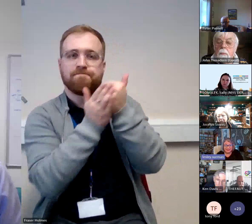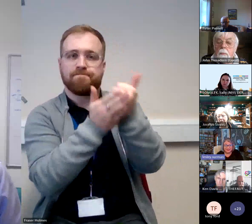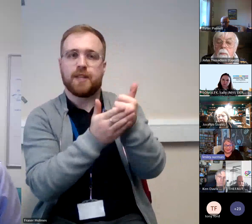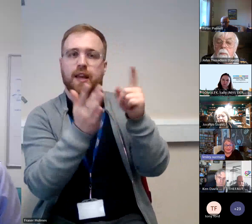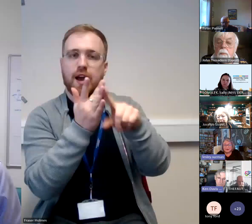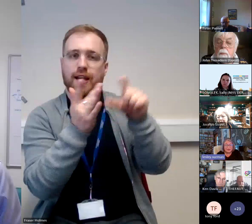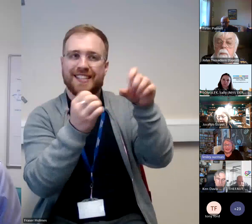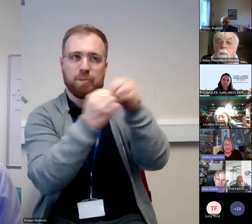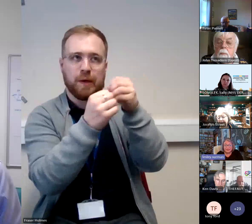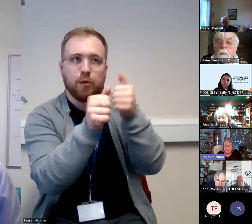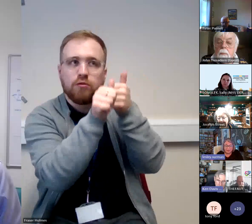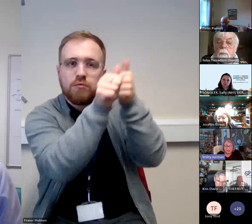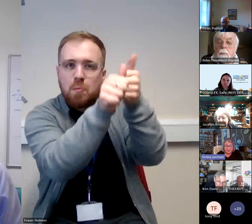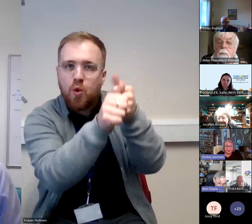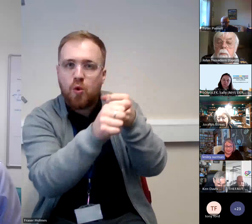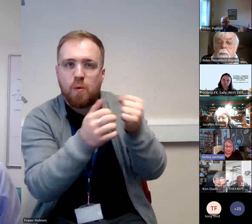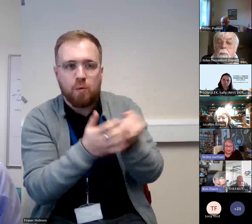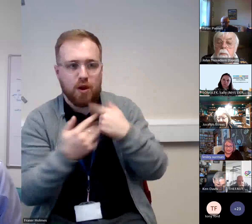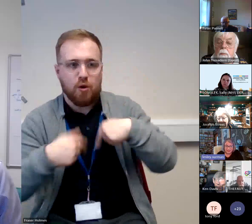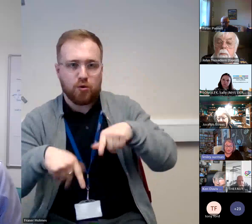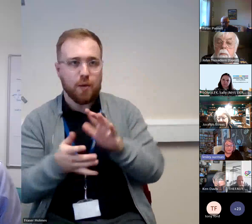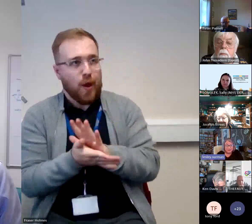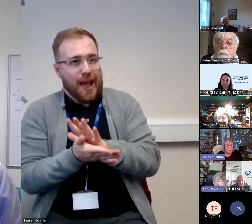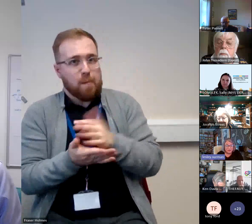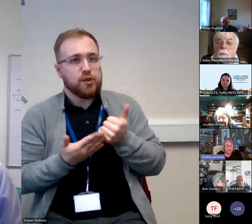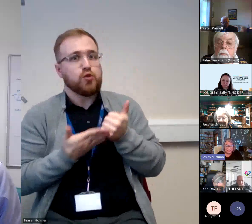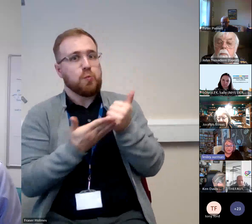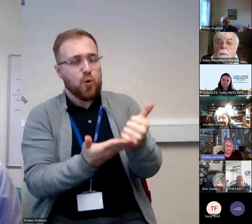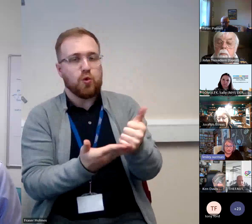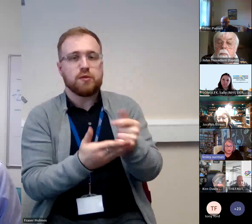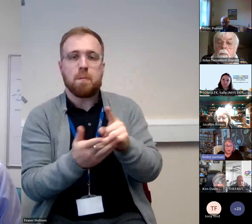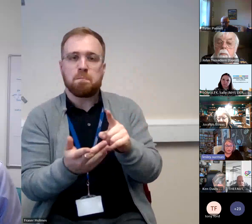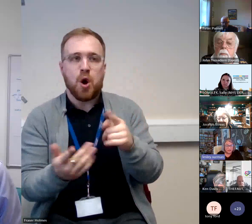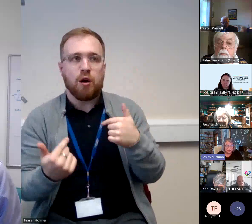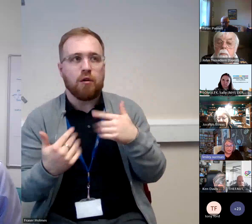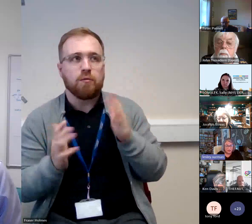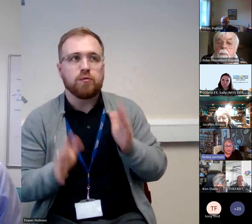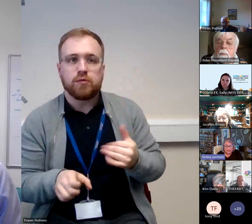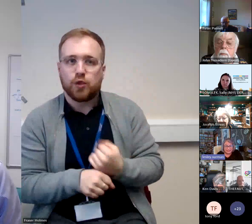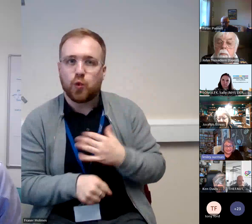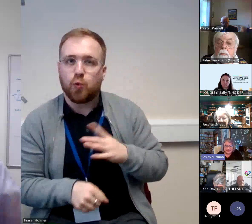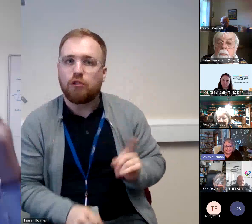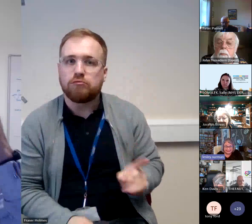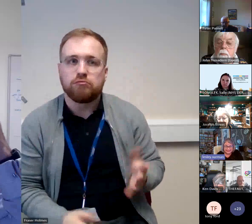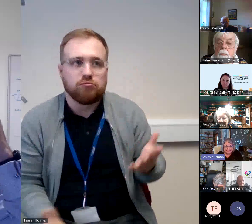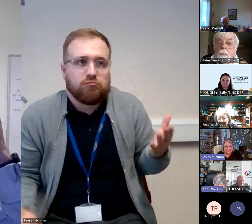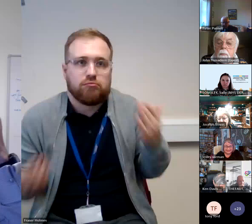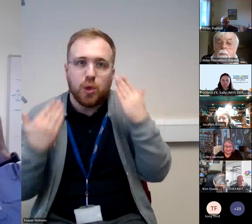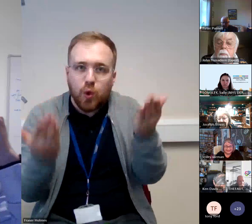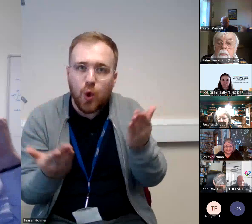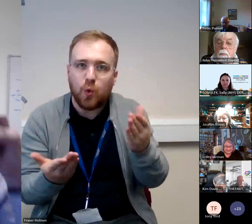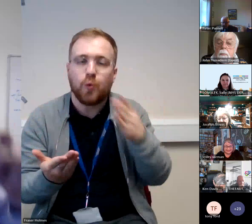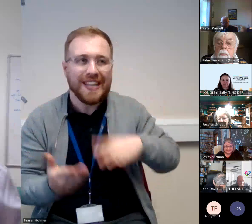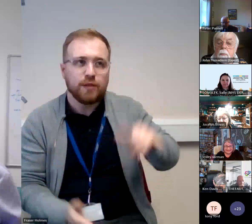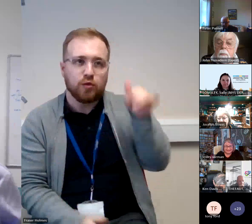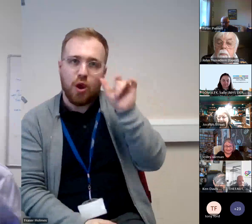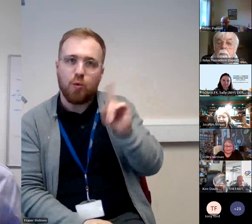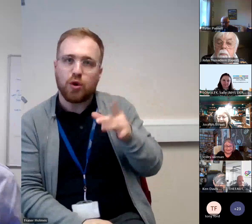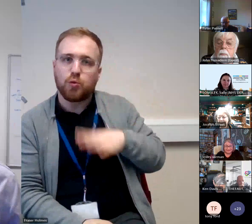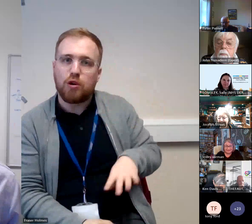trying to make sure that we're okay. And we're happy to do that. But we don't know what it is we've got to do until we know what it is that's needed.